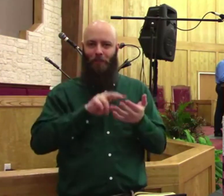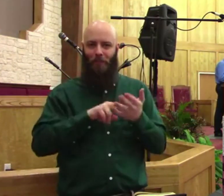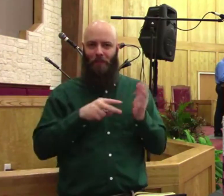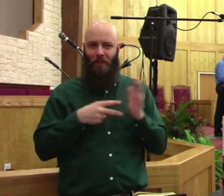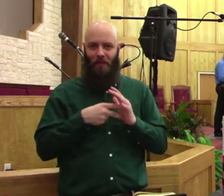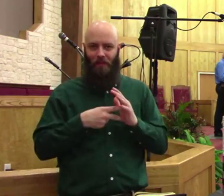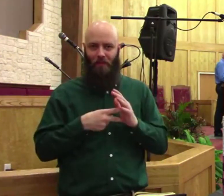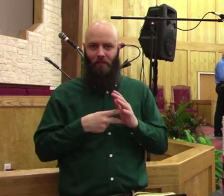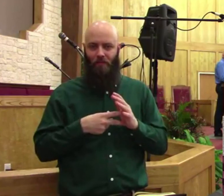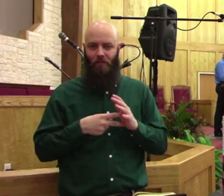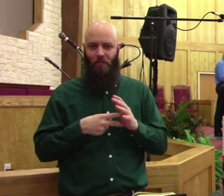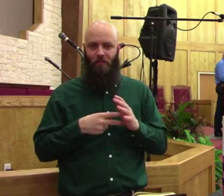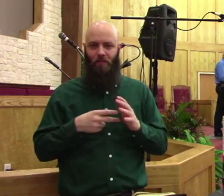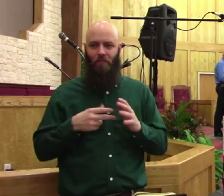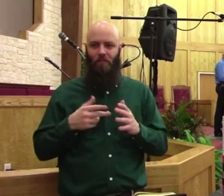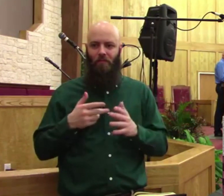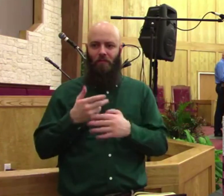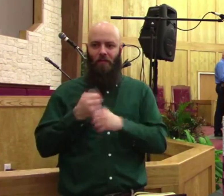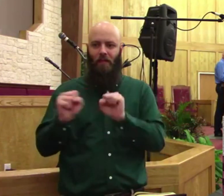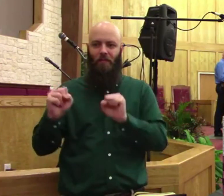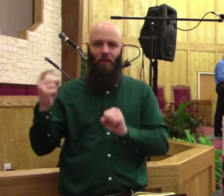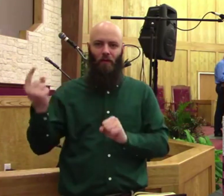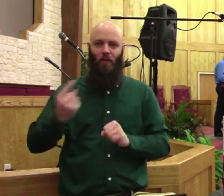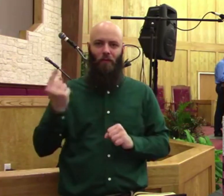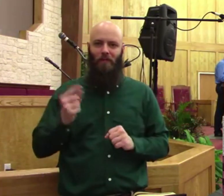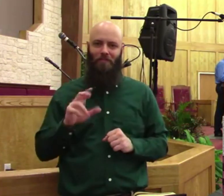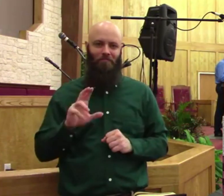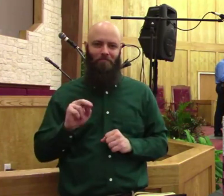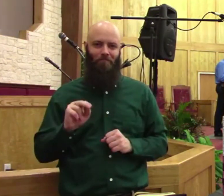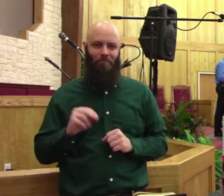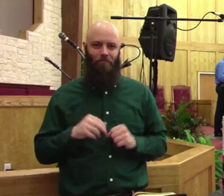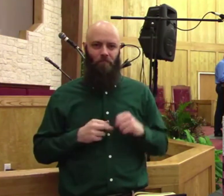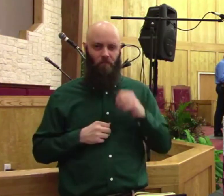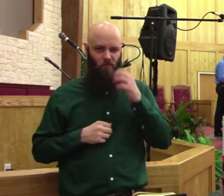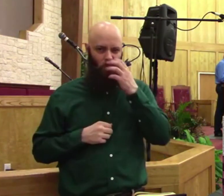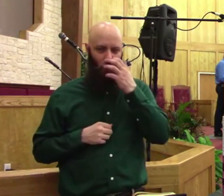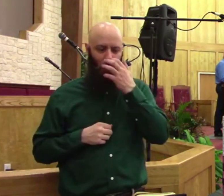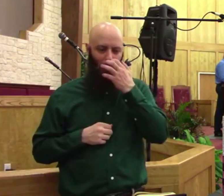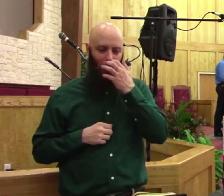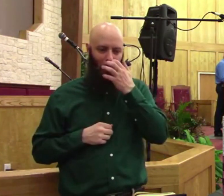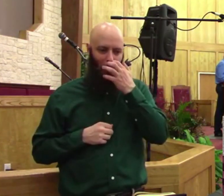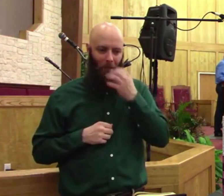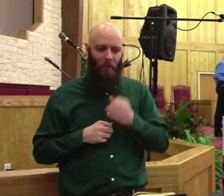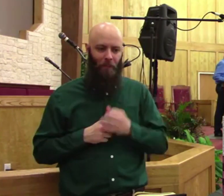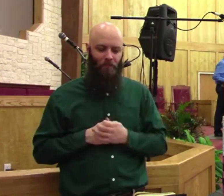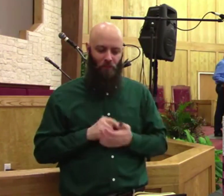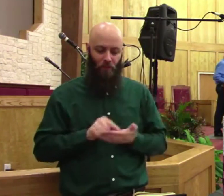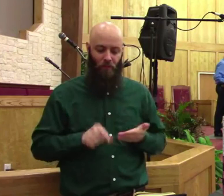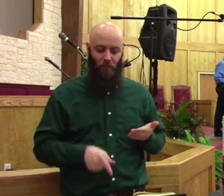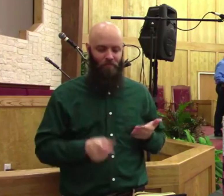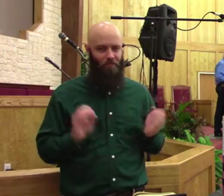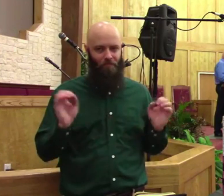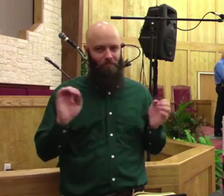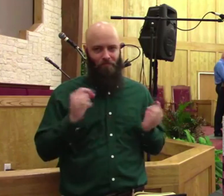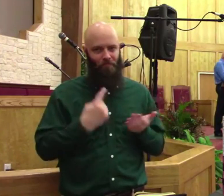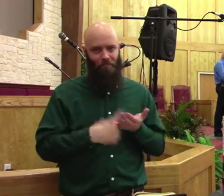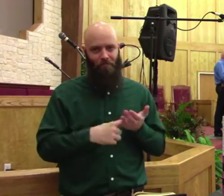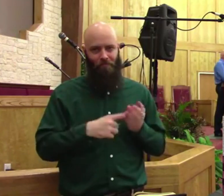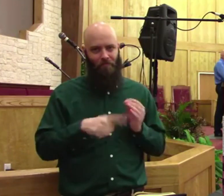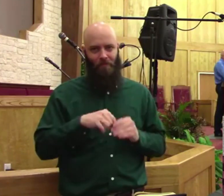manifestations to necessarily mean conversion. He says Scripture never anywhere gives us any